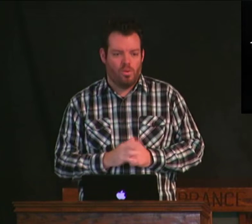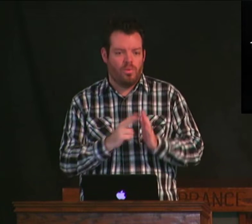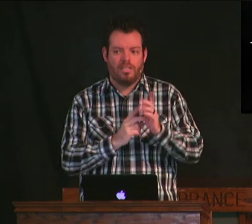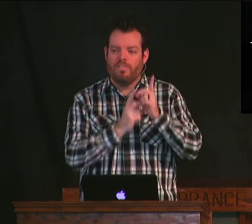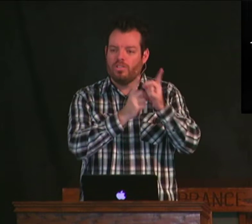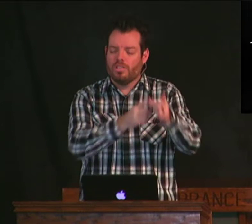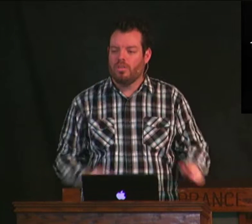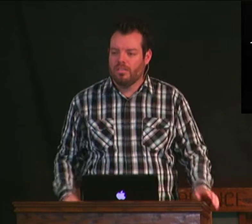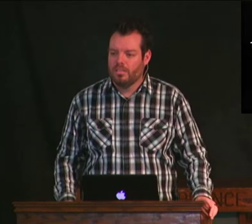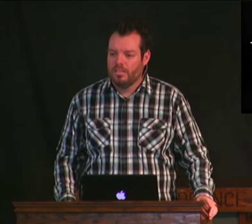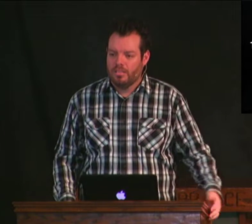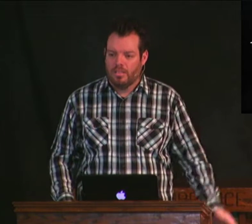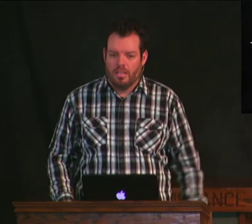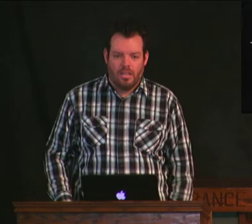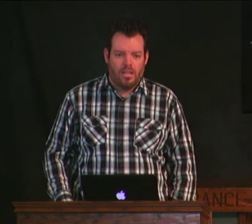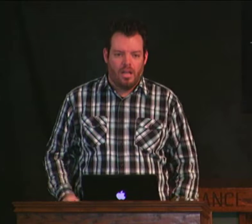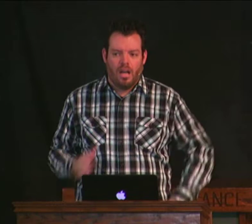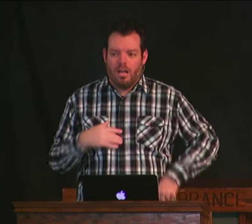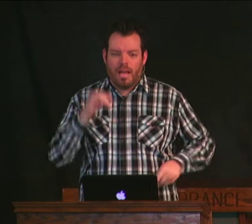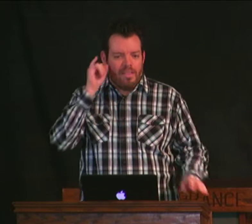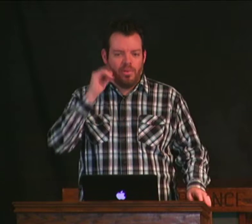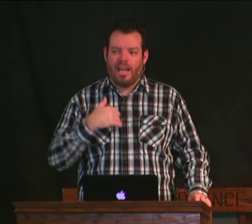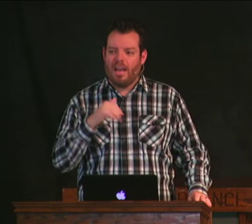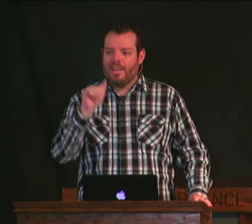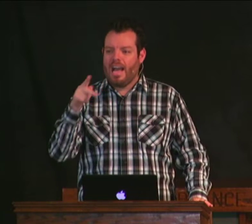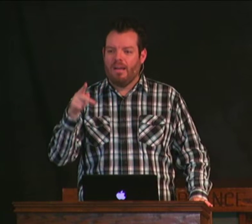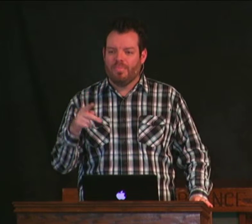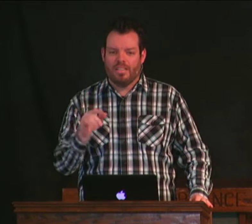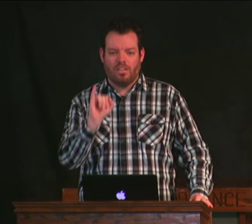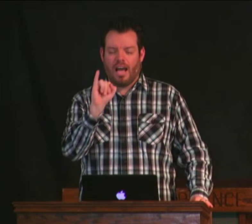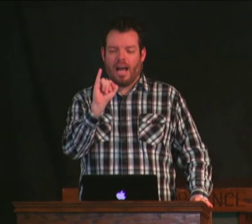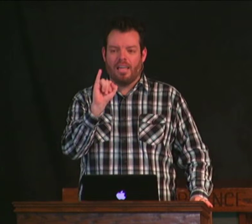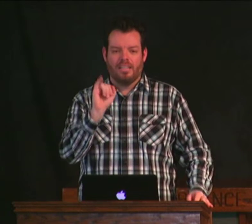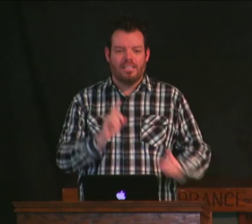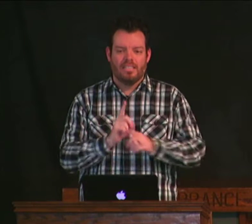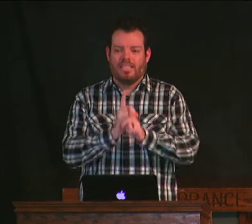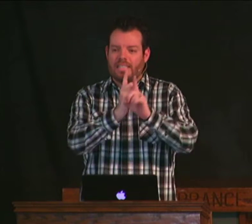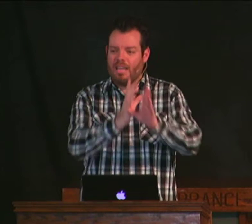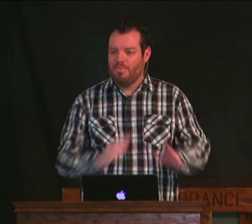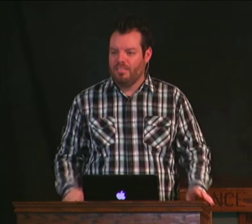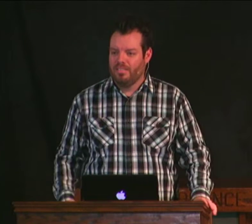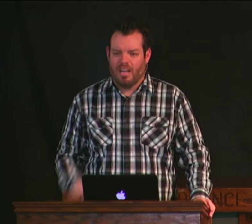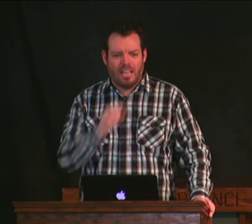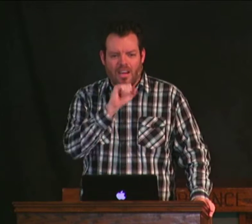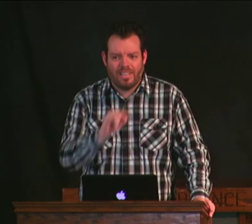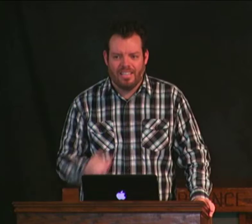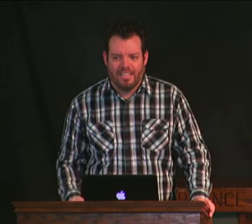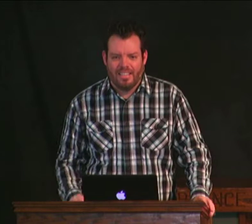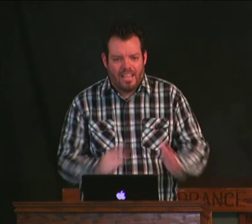we read devotional. On my iPhone, I have an app called iDisciple. I love it. I